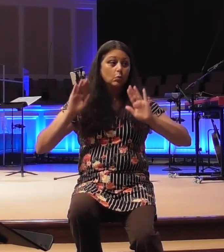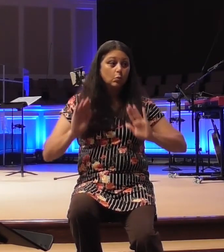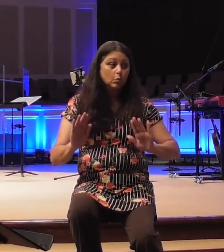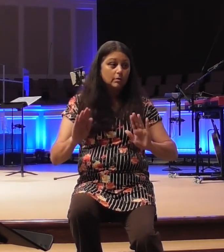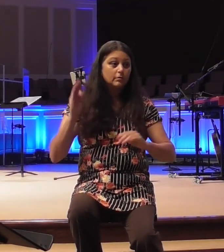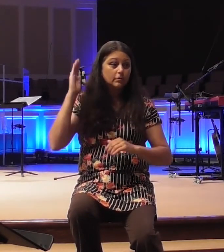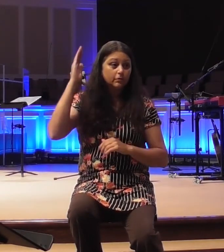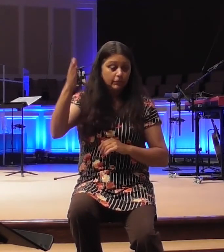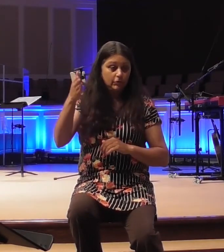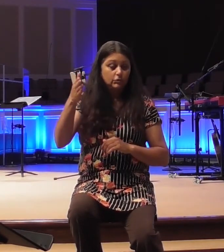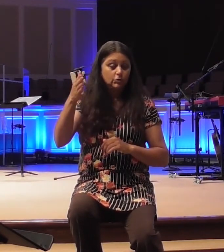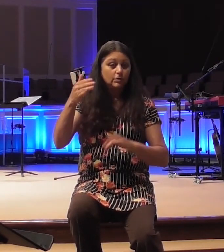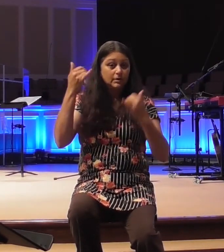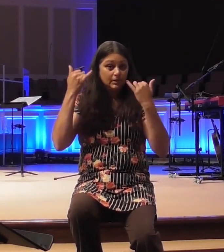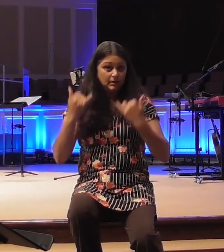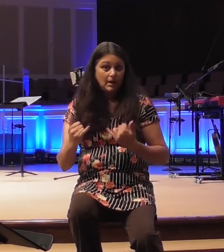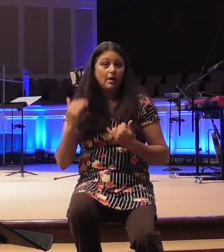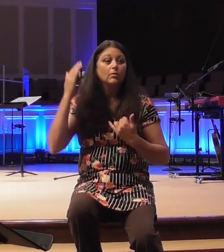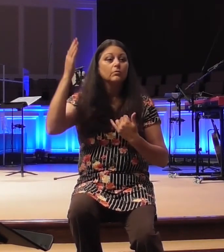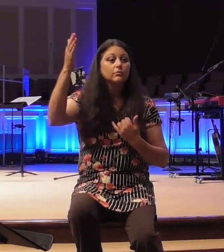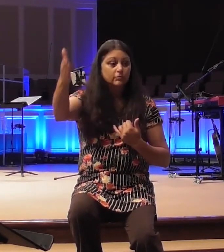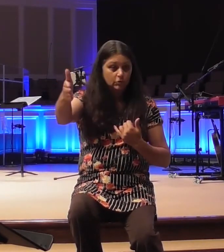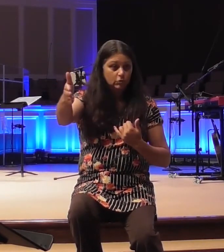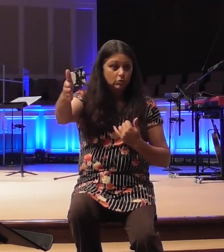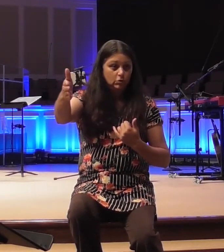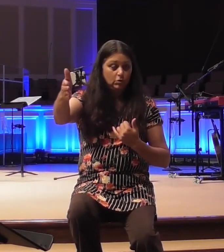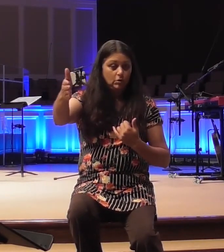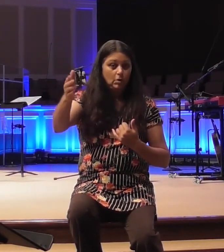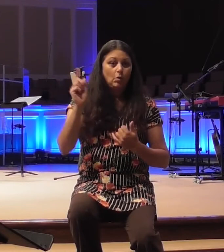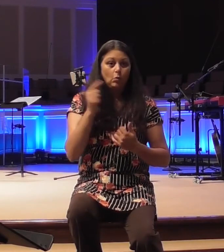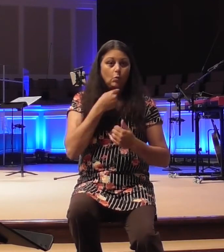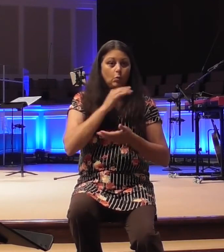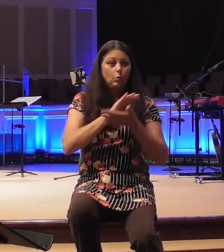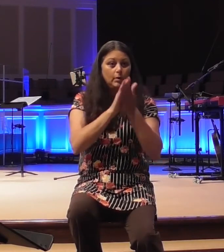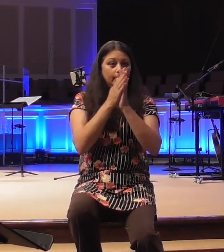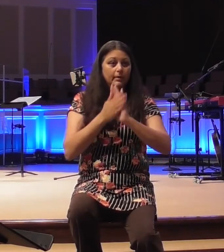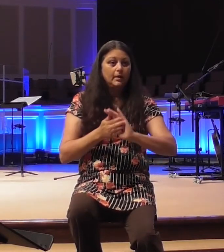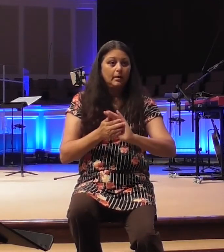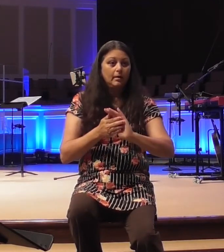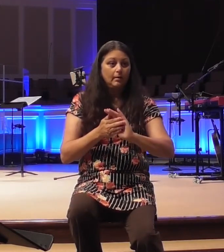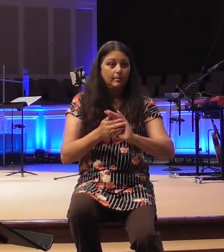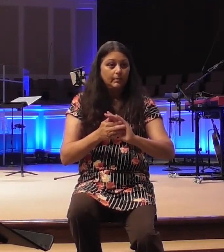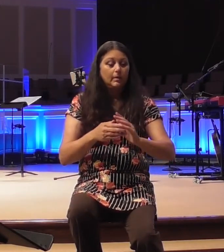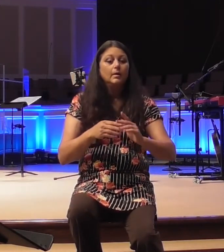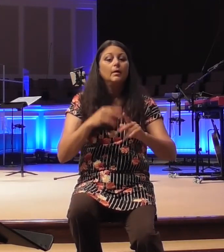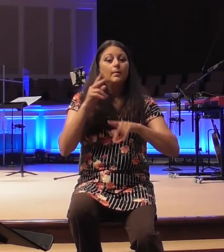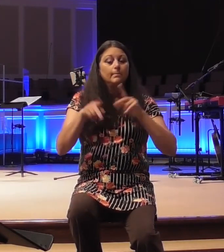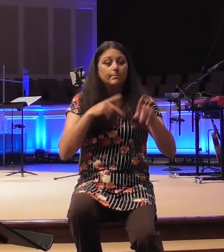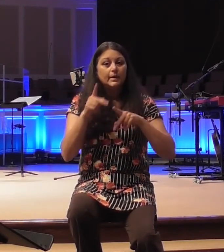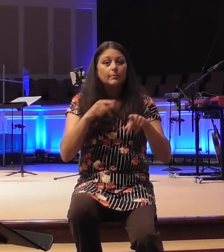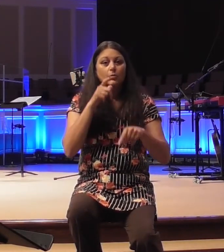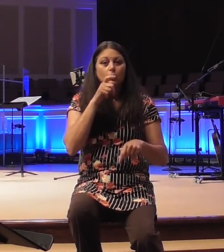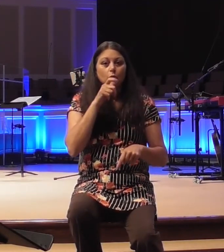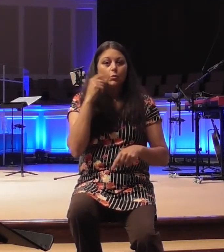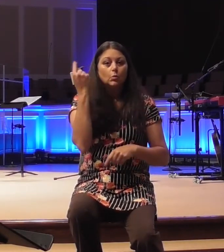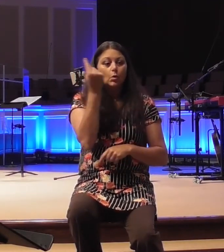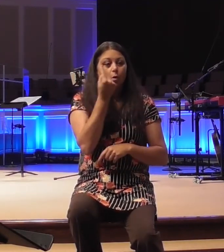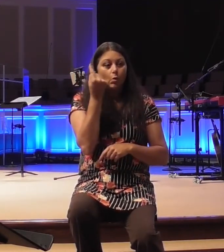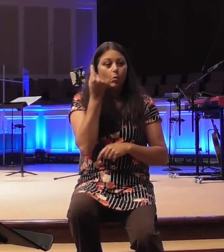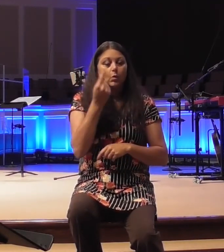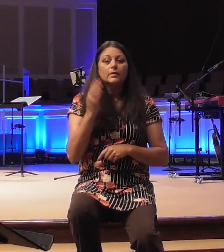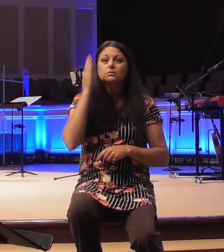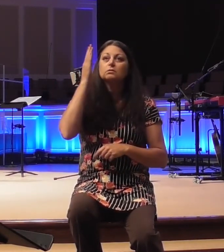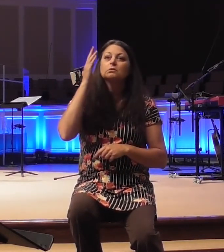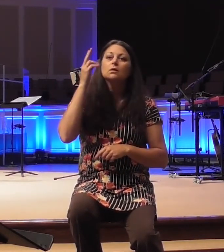and into the future. We become the kind of people who are looking to the next generation. Did you remember from this passage? How old